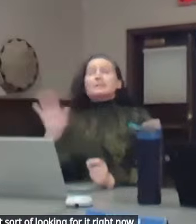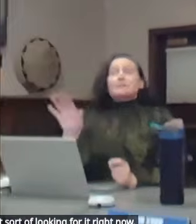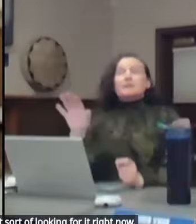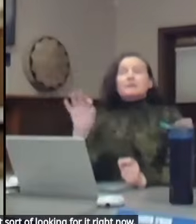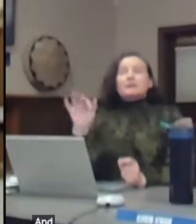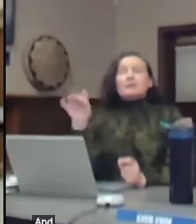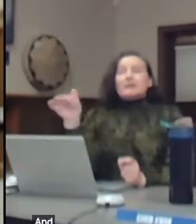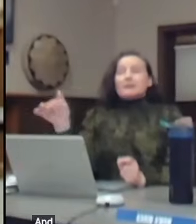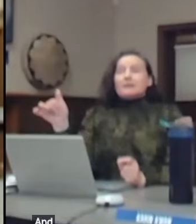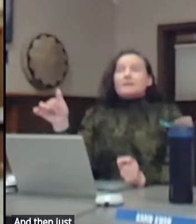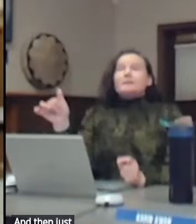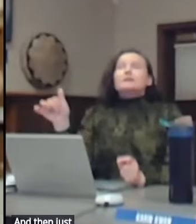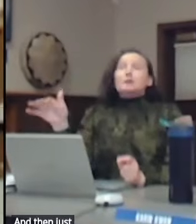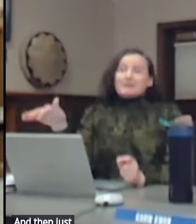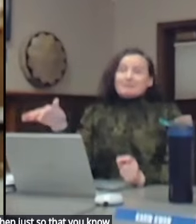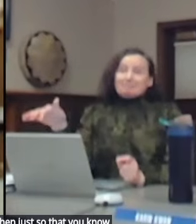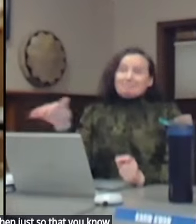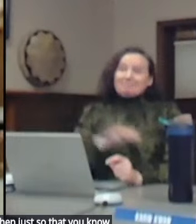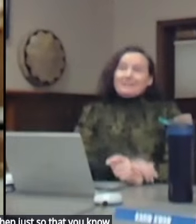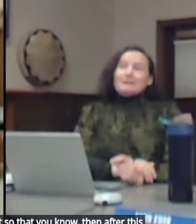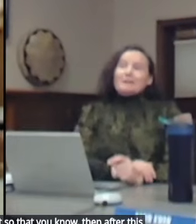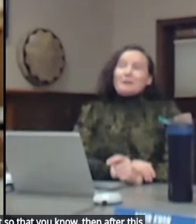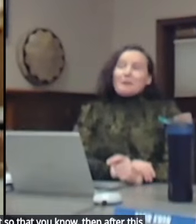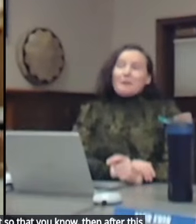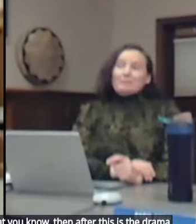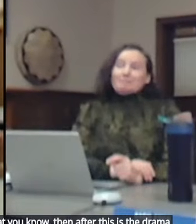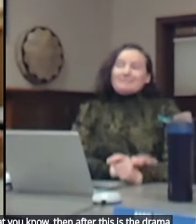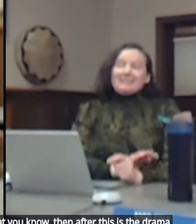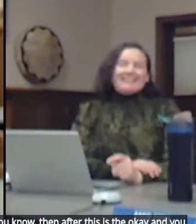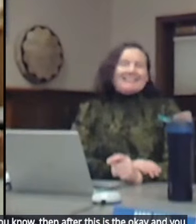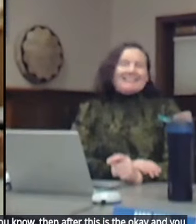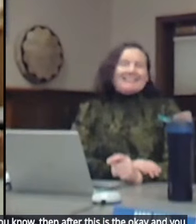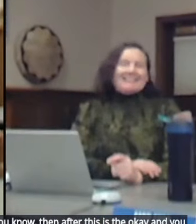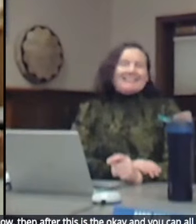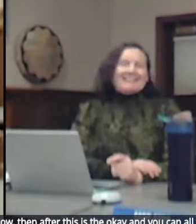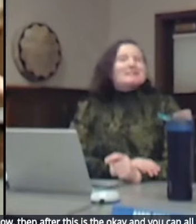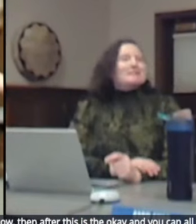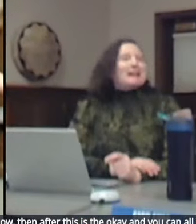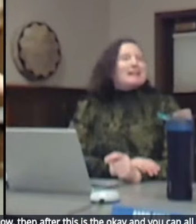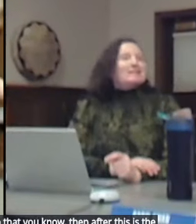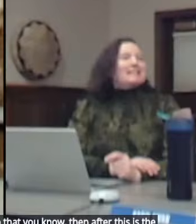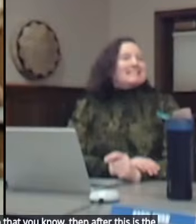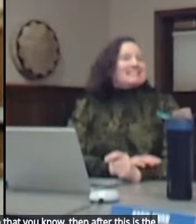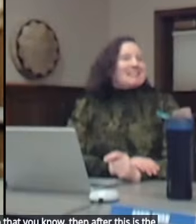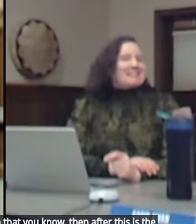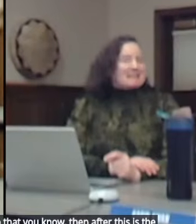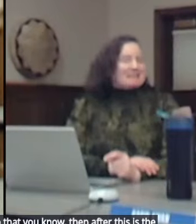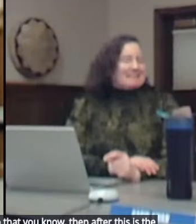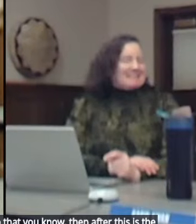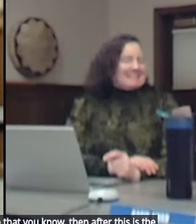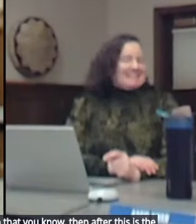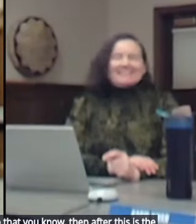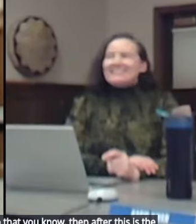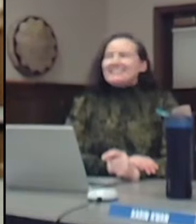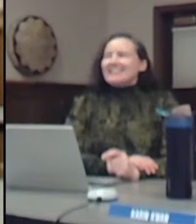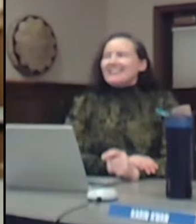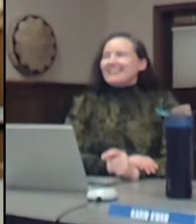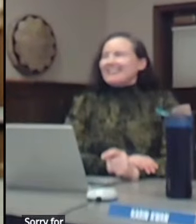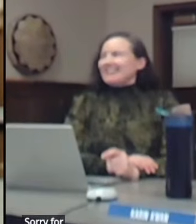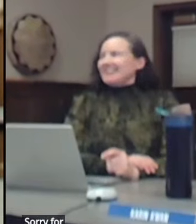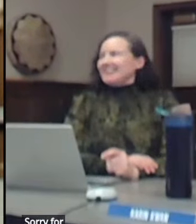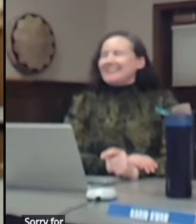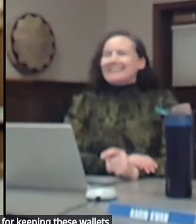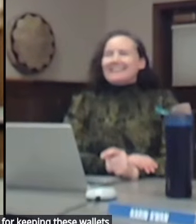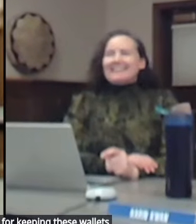And then just so that you know, then after this is the adjournment. Okay, And you can all go home. and then. Sorry, Sorry for keeping you walk, that's